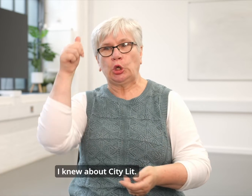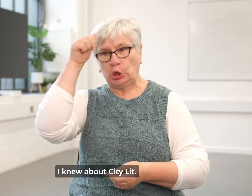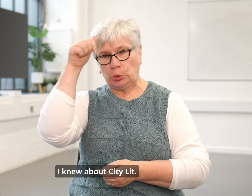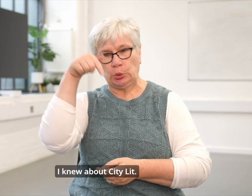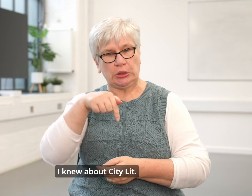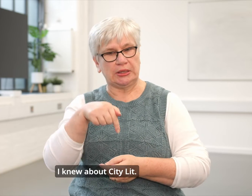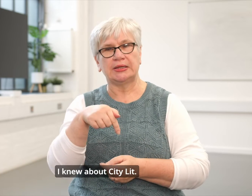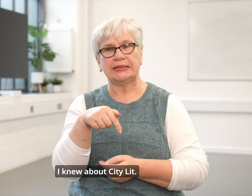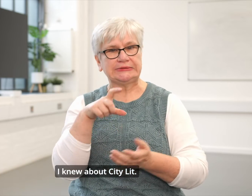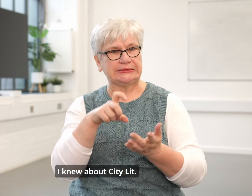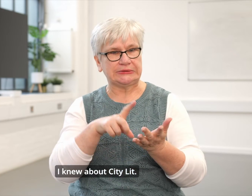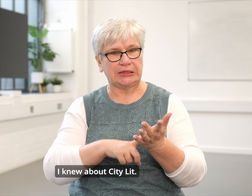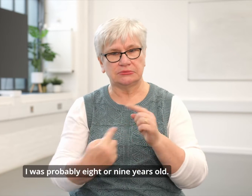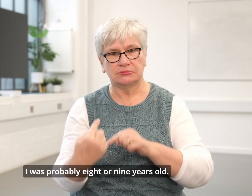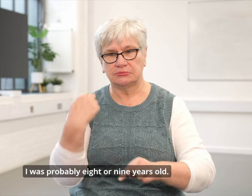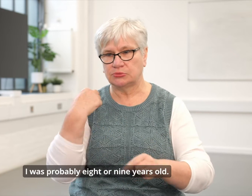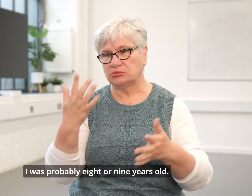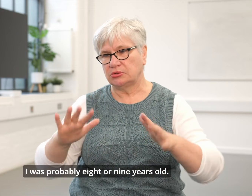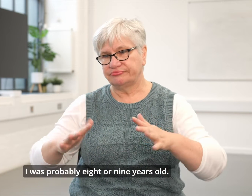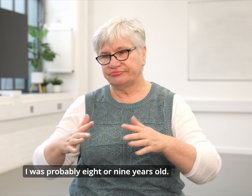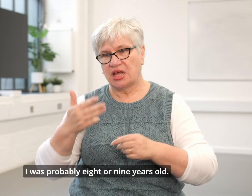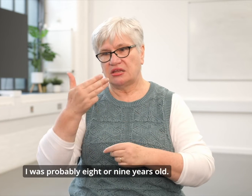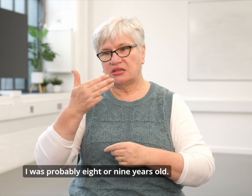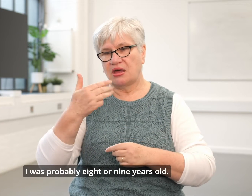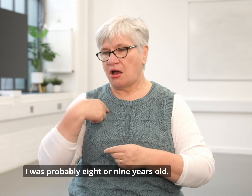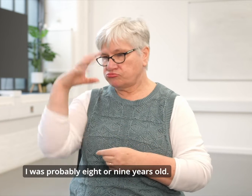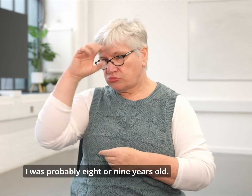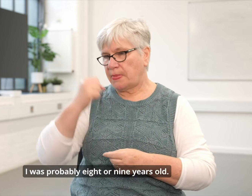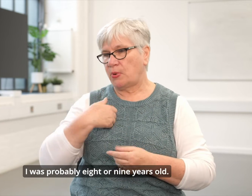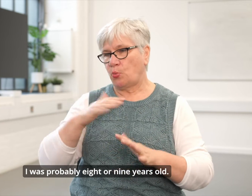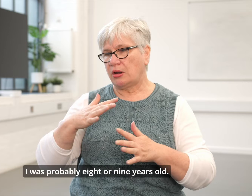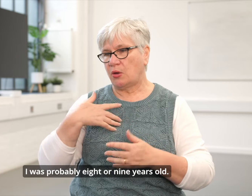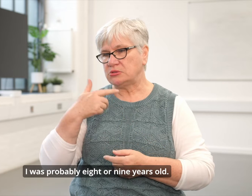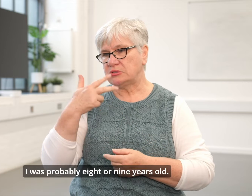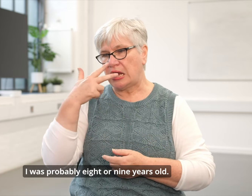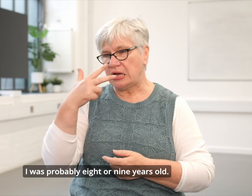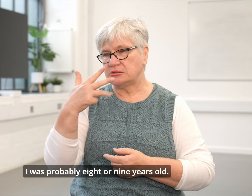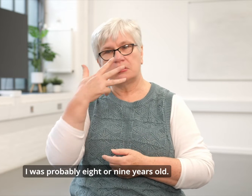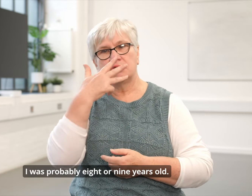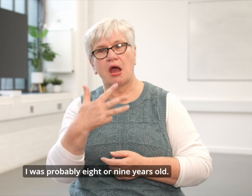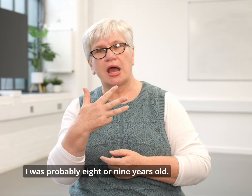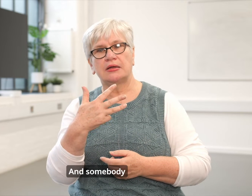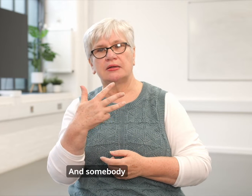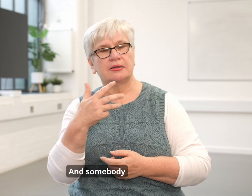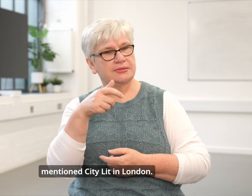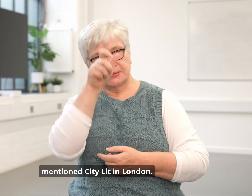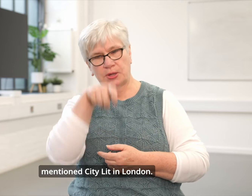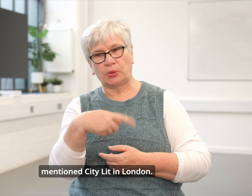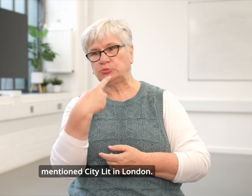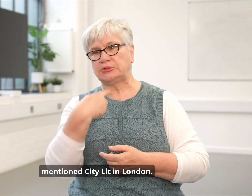I knew about City Lit. I was probably 8 or 9 years old and somebody mentioned City